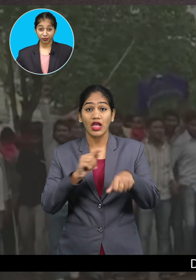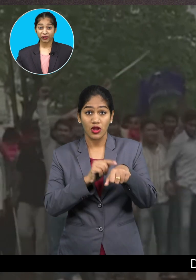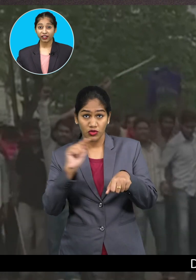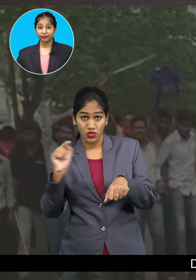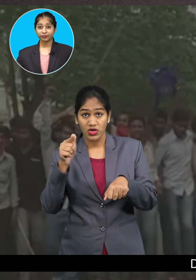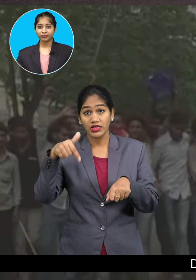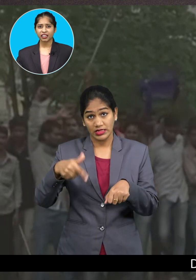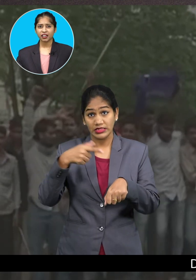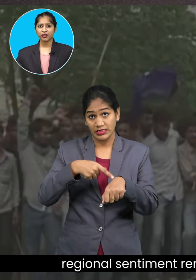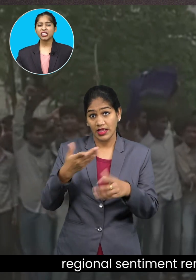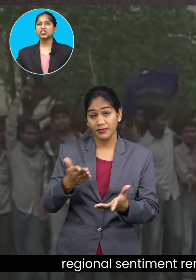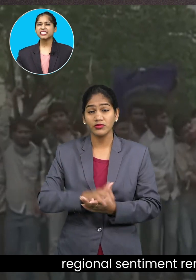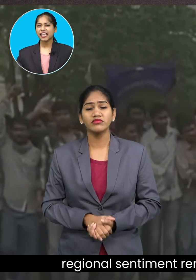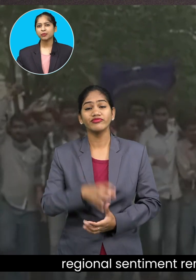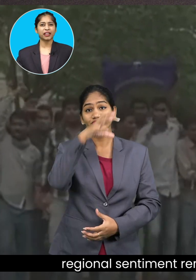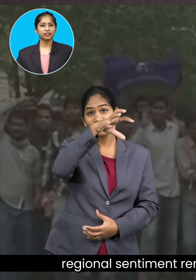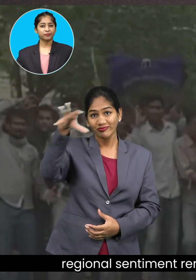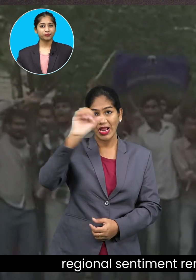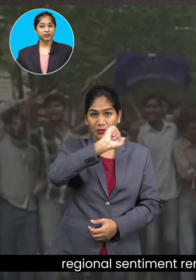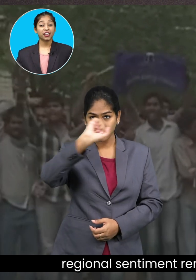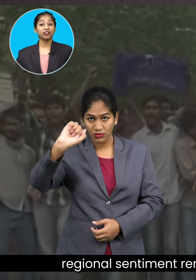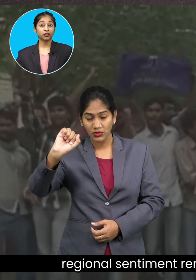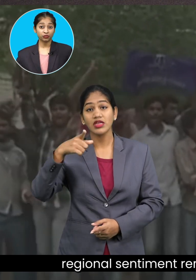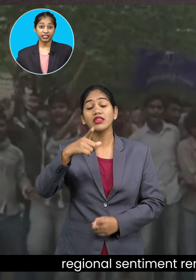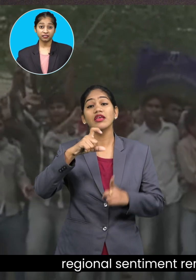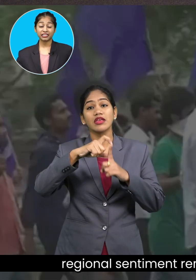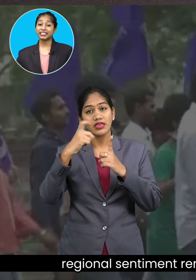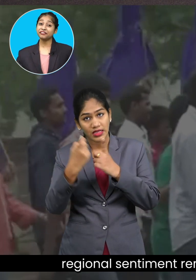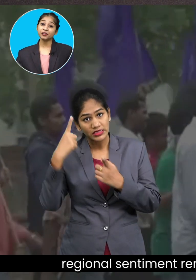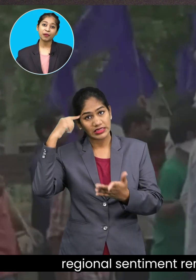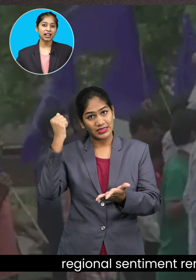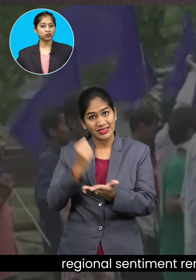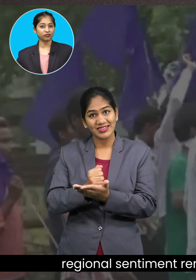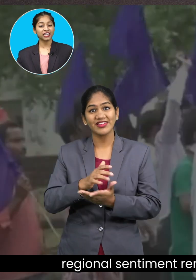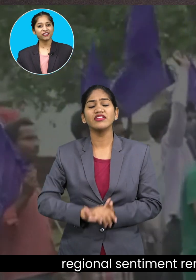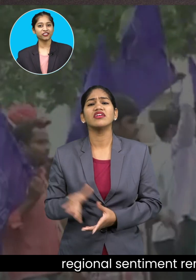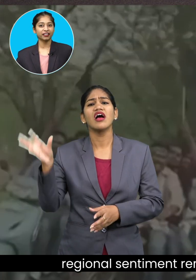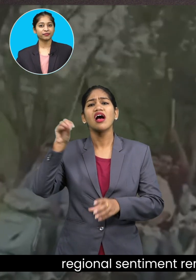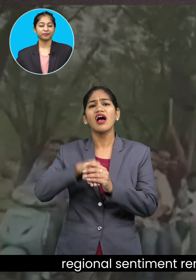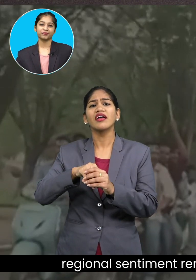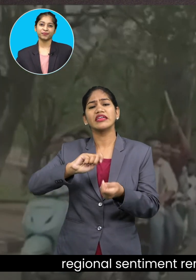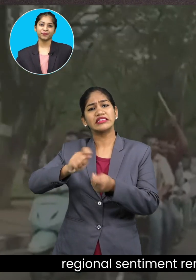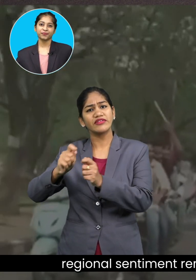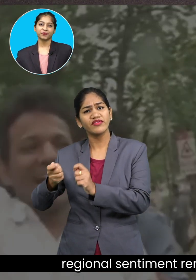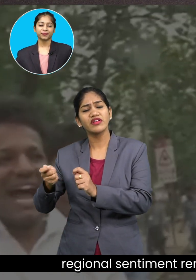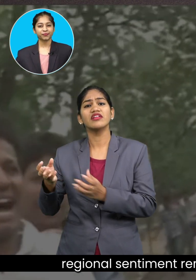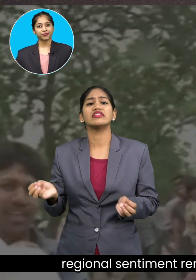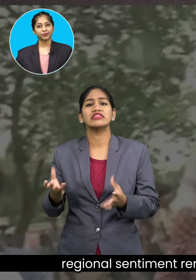During this period, regional sentiment renewed in different parts of the country.